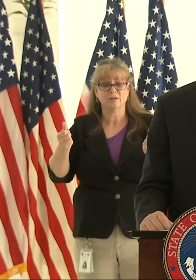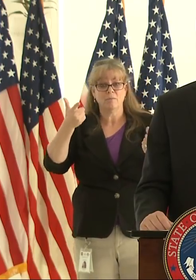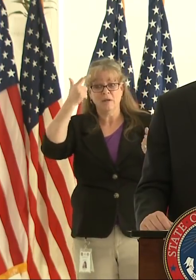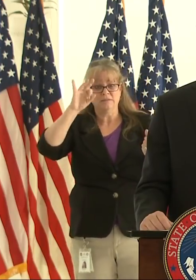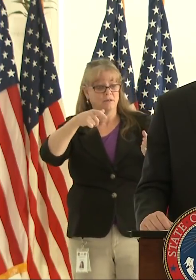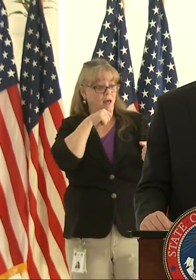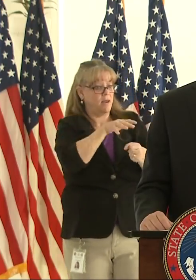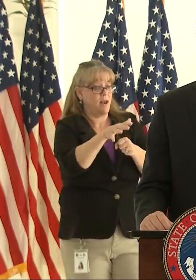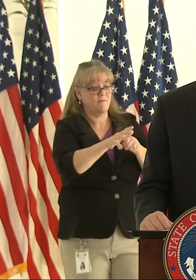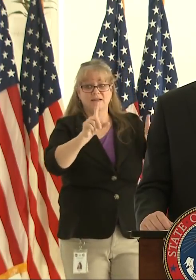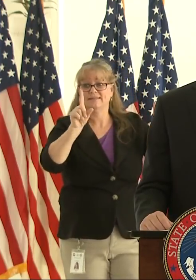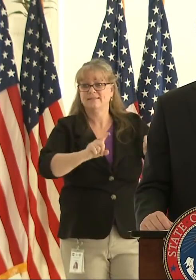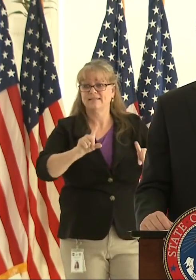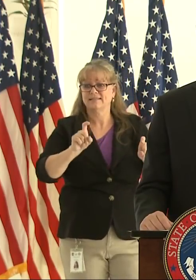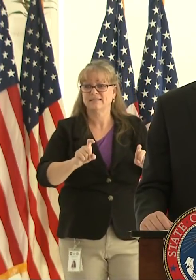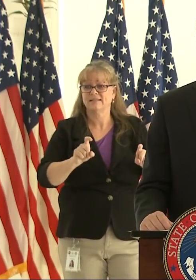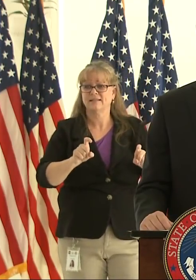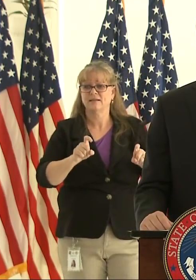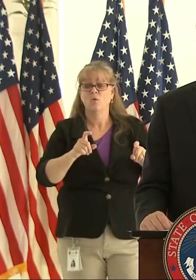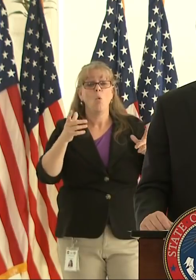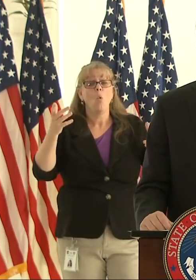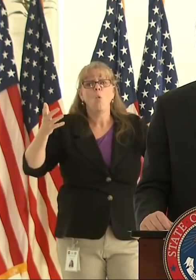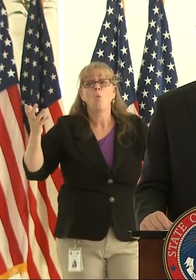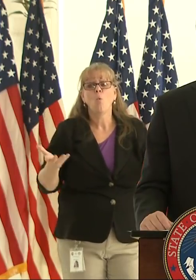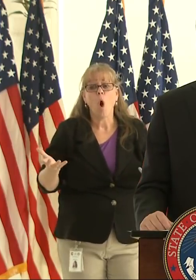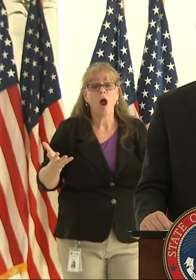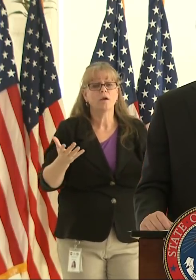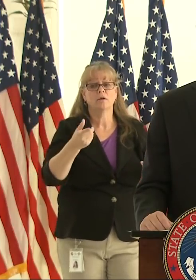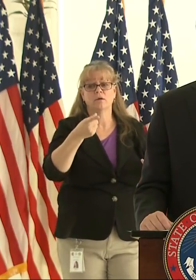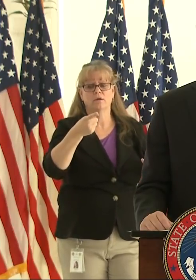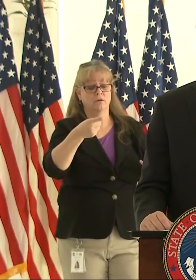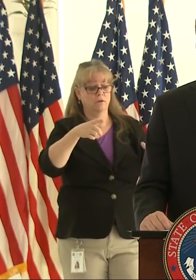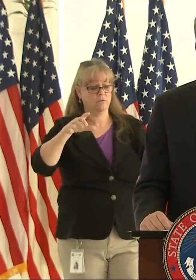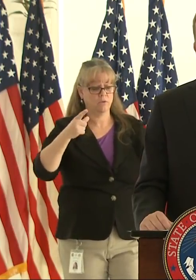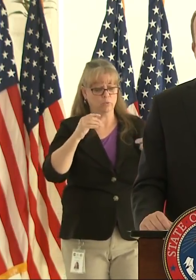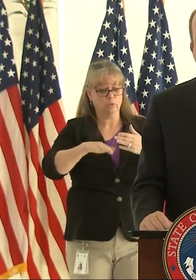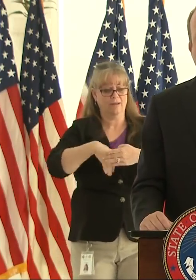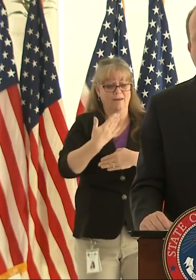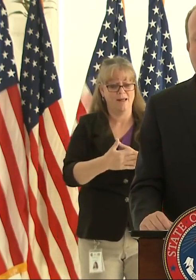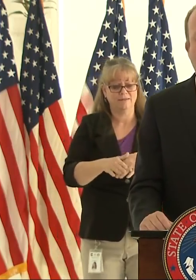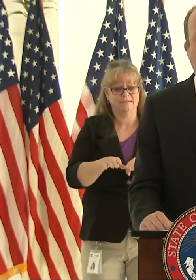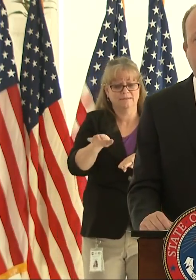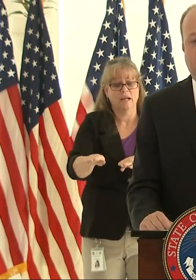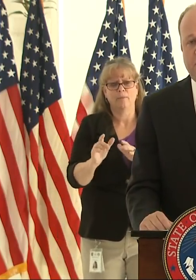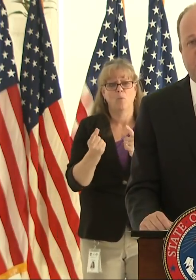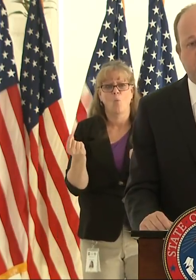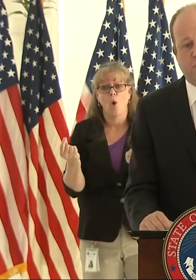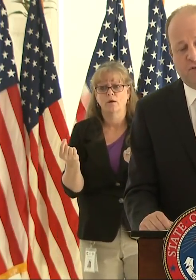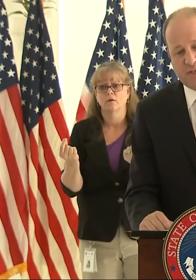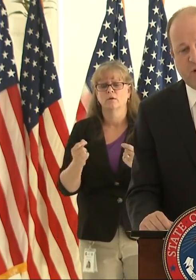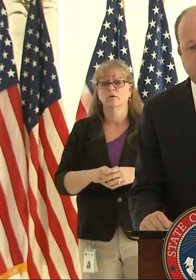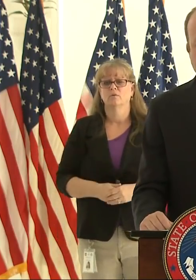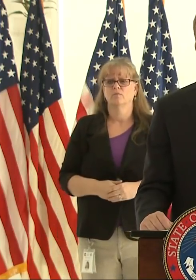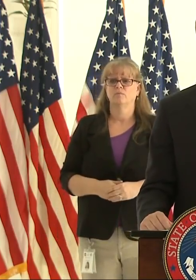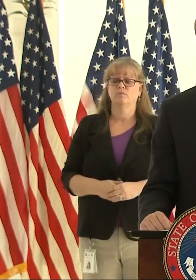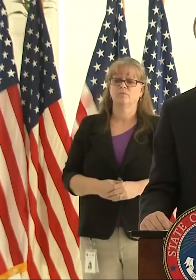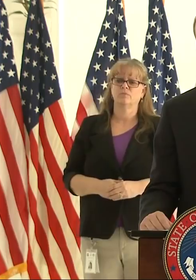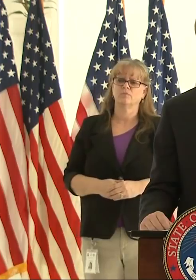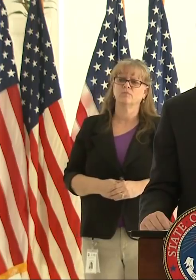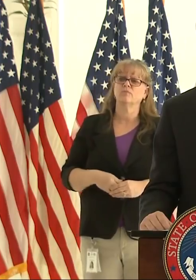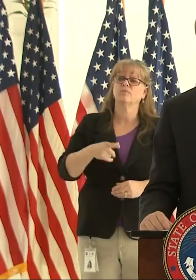will it take to activate everything that you think you need in Colorado as far as testing? So I talked to the vice